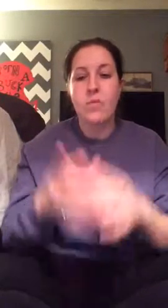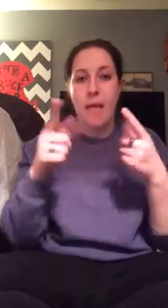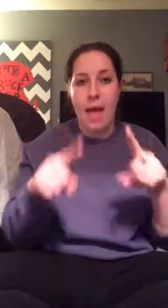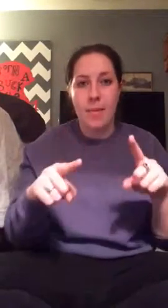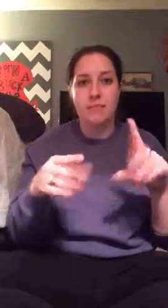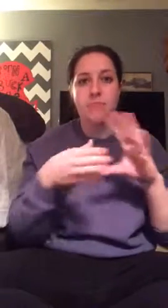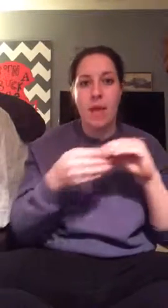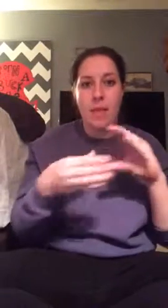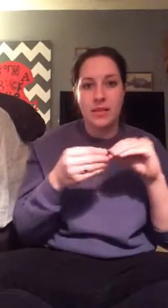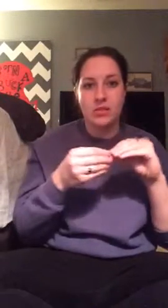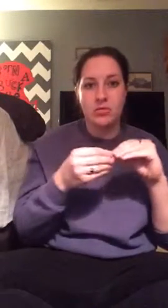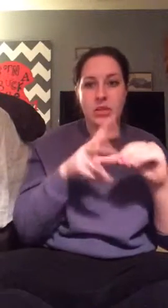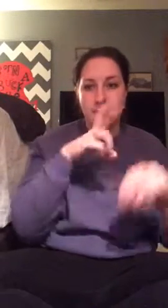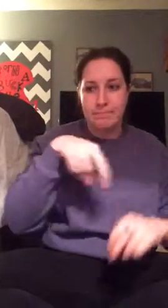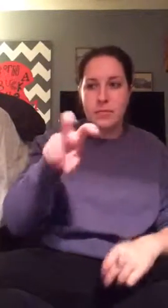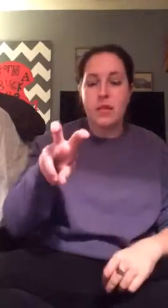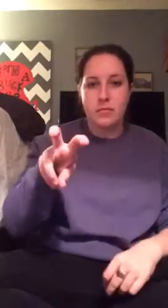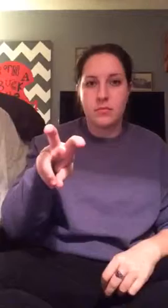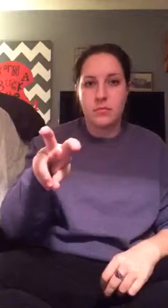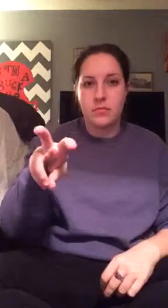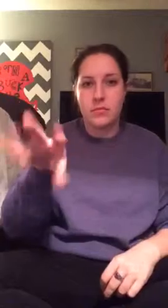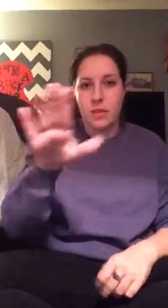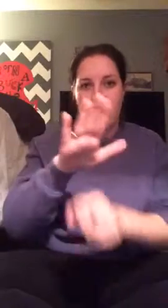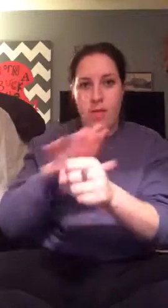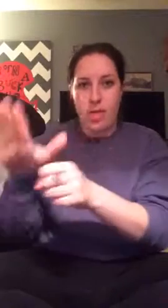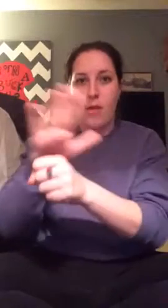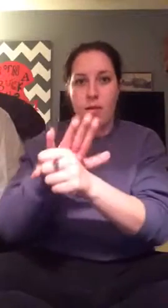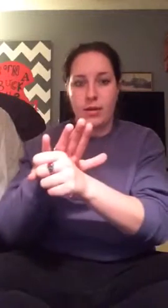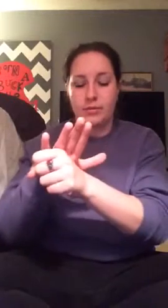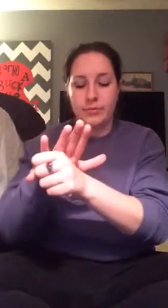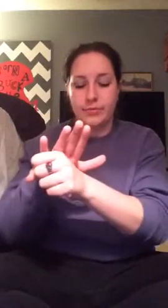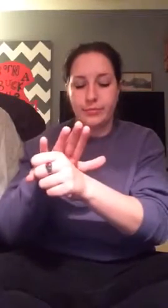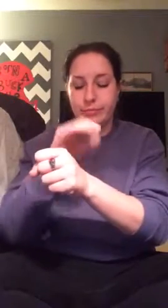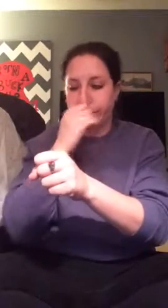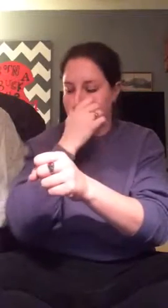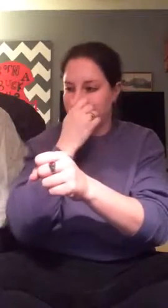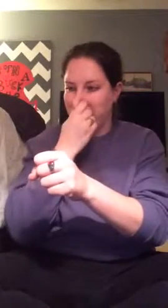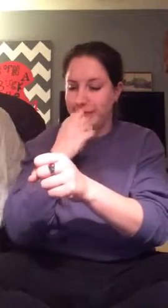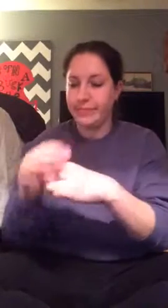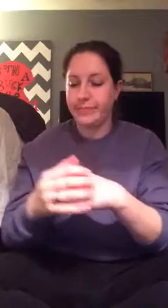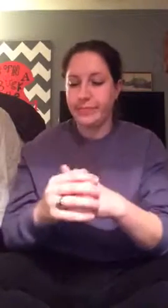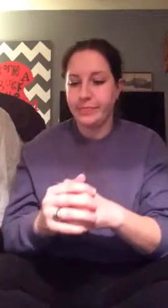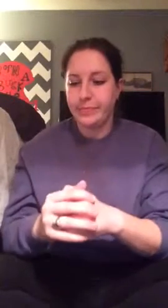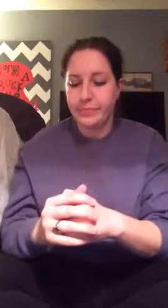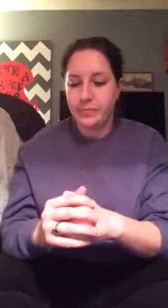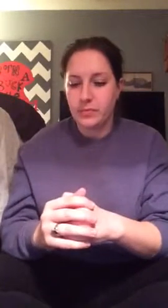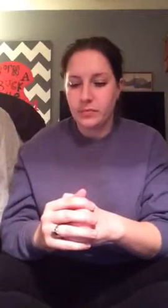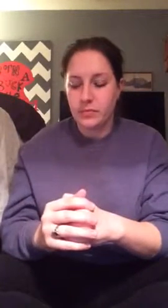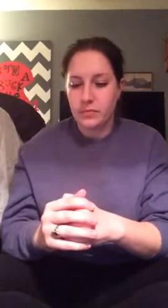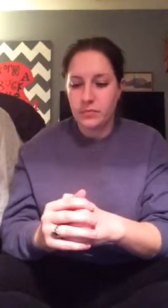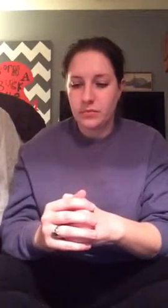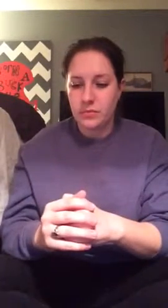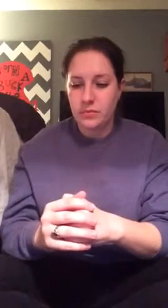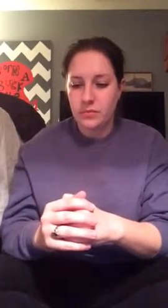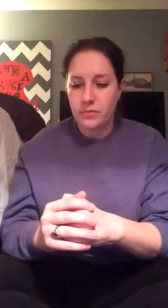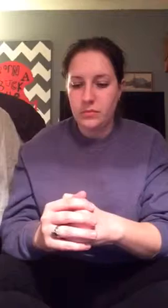appropriate area. Okay? If it requires a motor response, it just sends it to the primary motor area. If it is a speech response